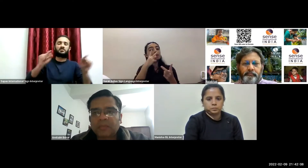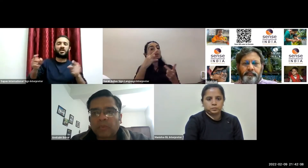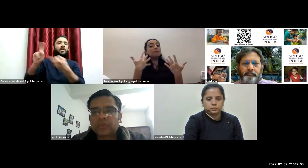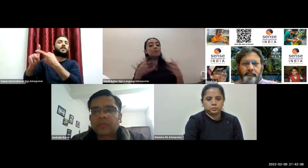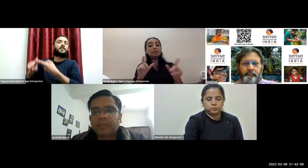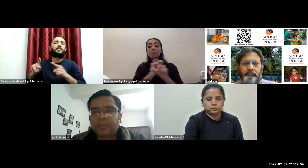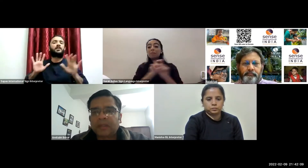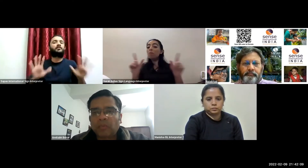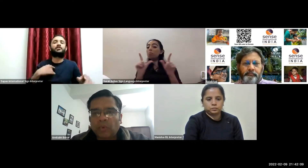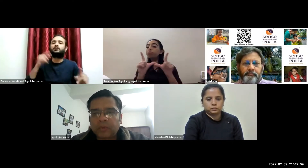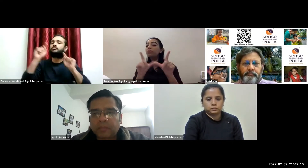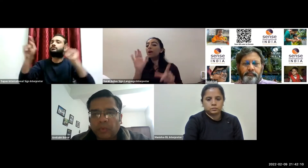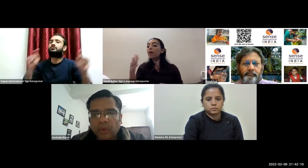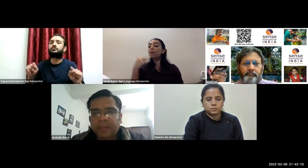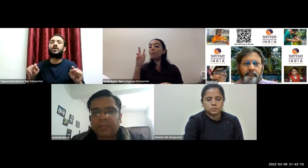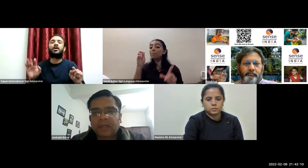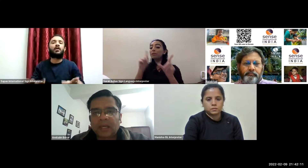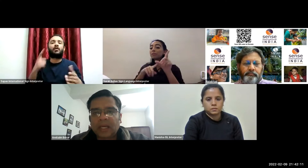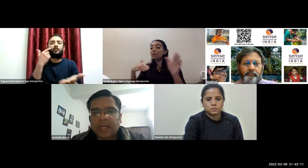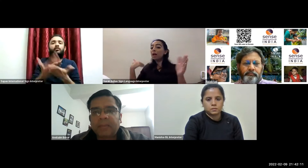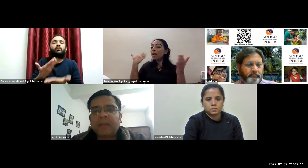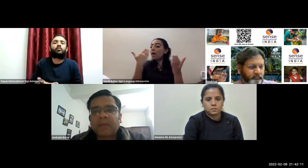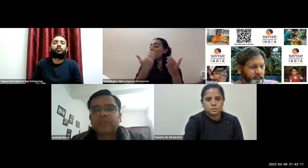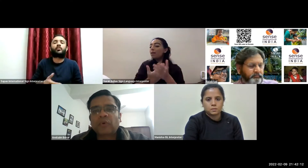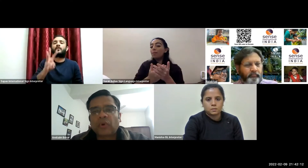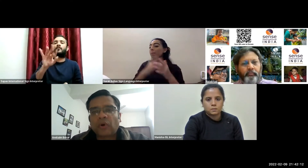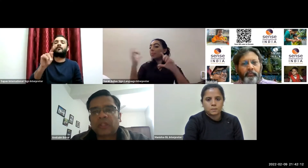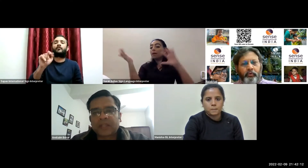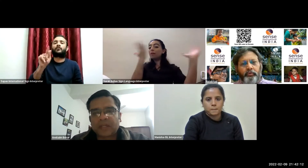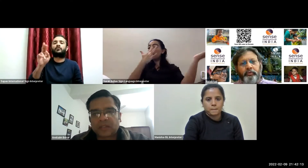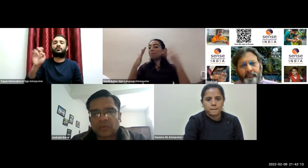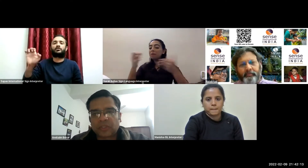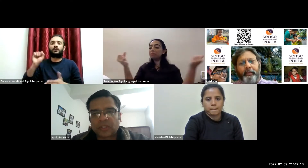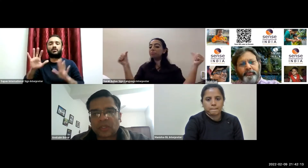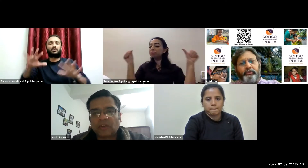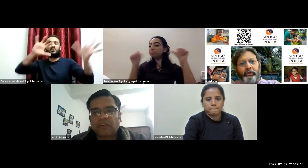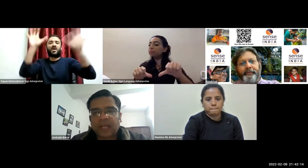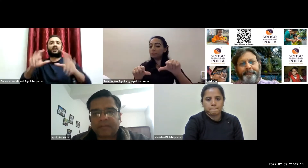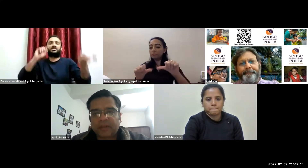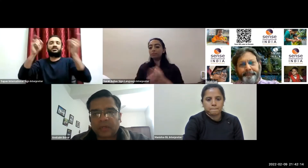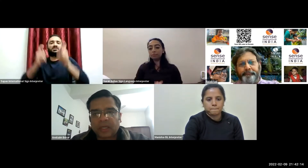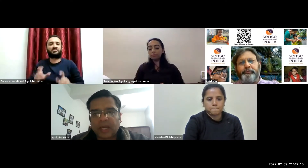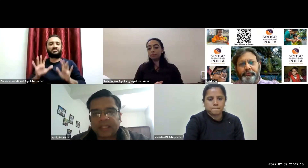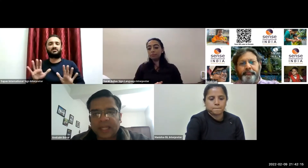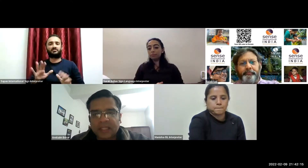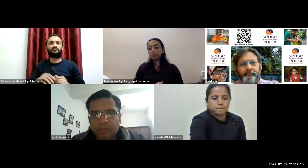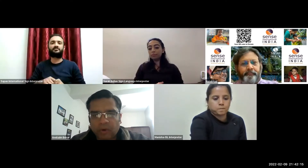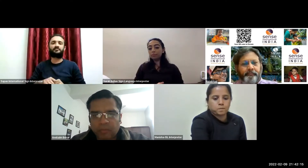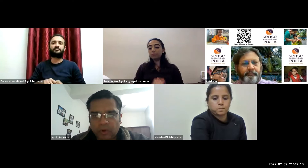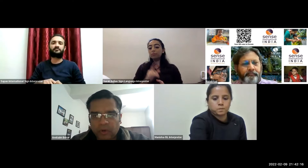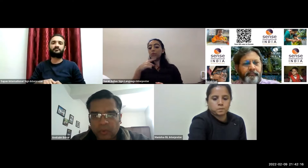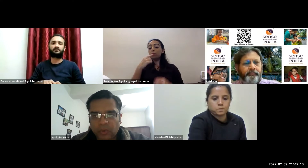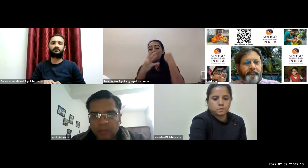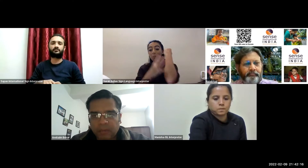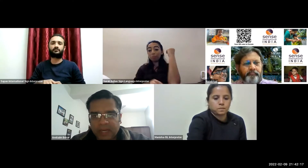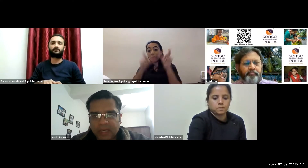also means that most of the people, the poor people, depend much more on the natural resources for their livelihood. I think that's an